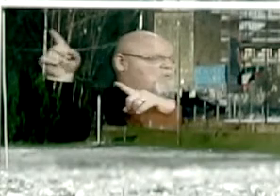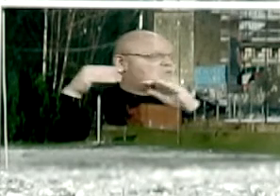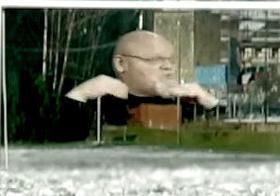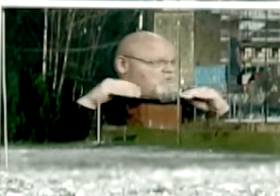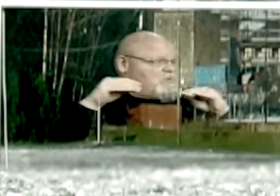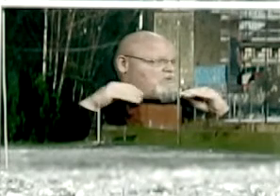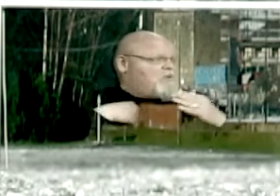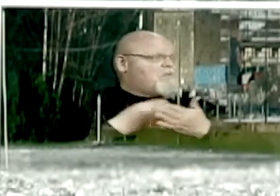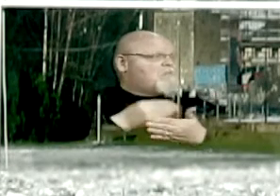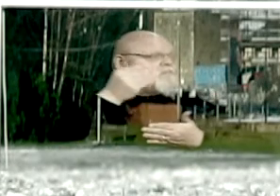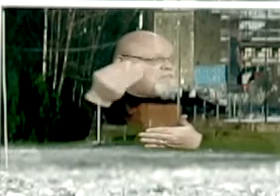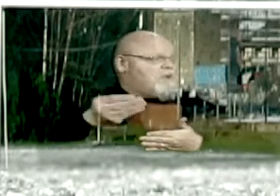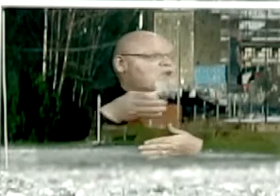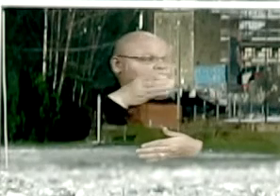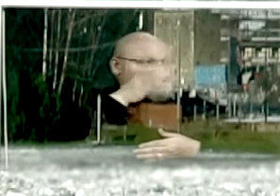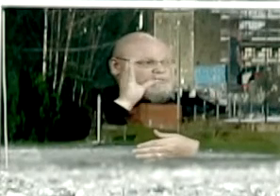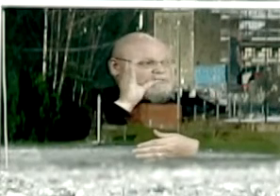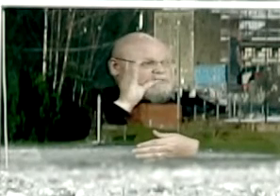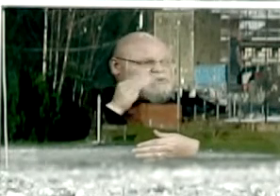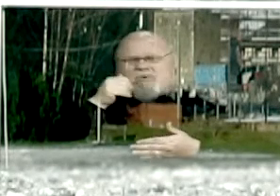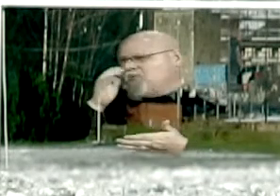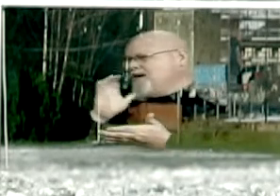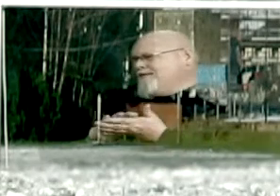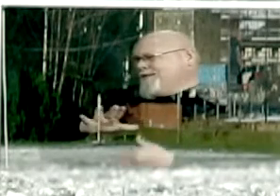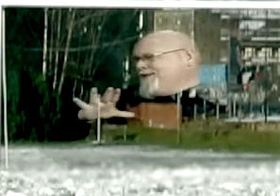and get some drinks. The wife says, Alright, what's next? Go ahead, honey.